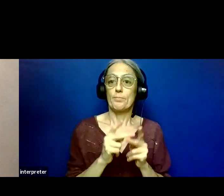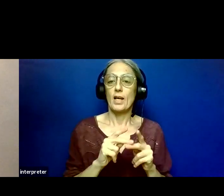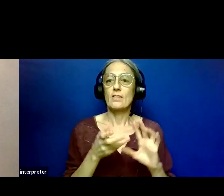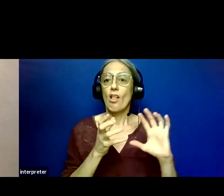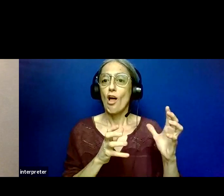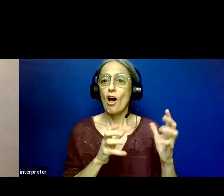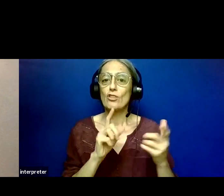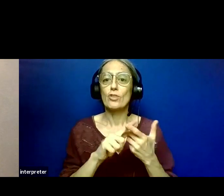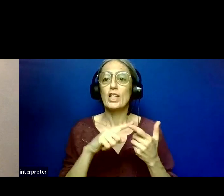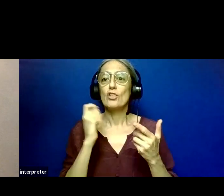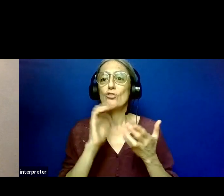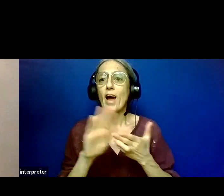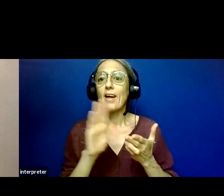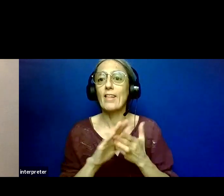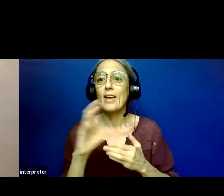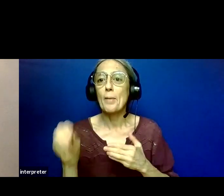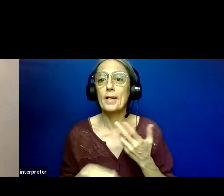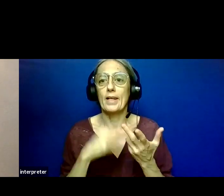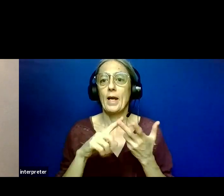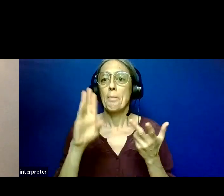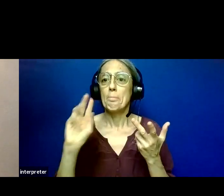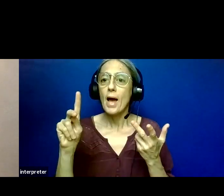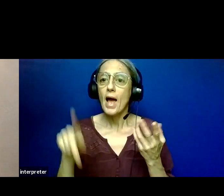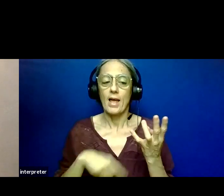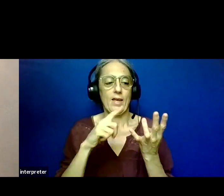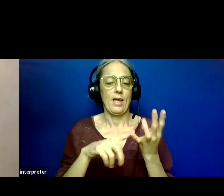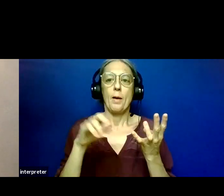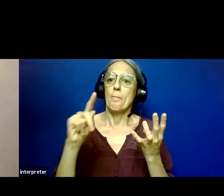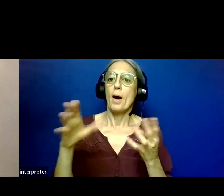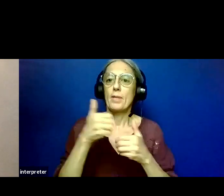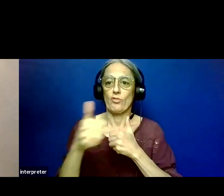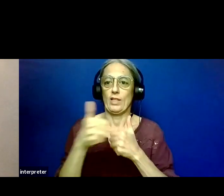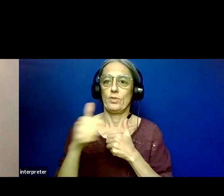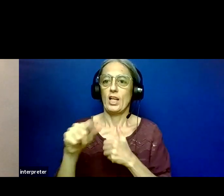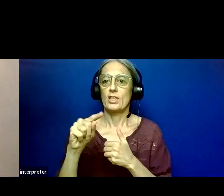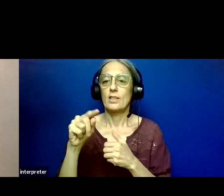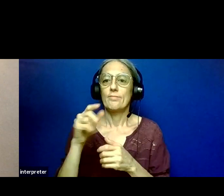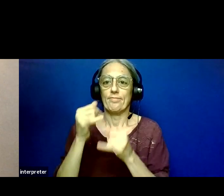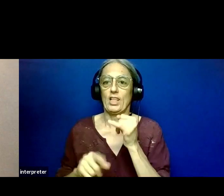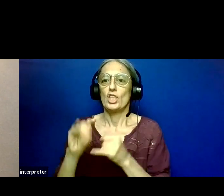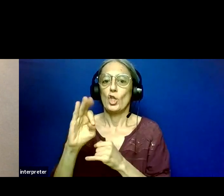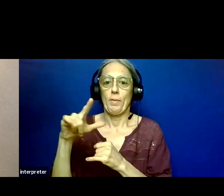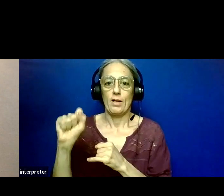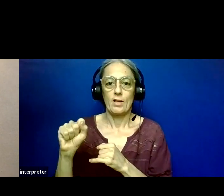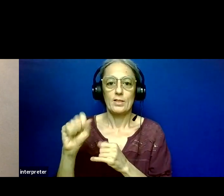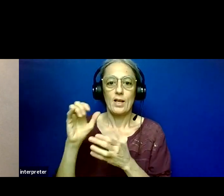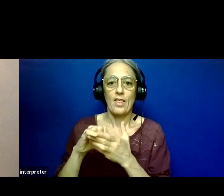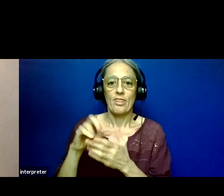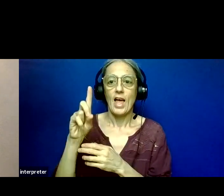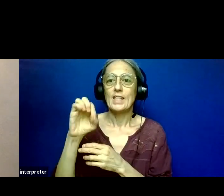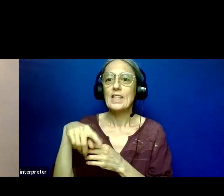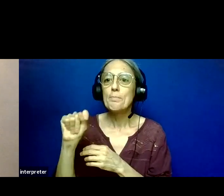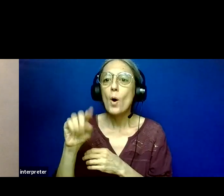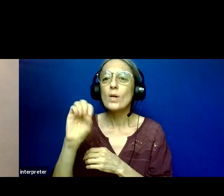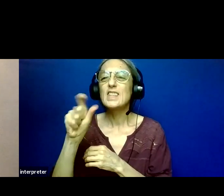cleaners, banks, public transportation terminals, depots, and stations. That includes